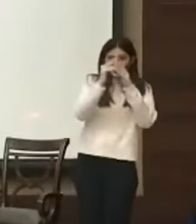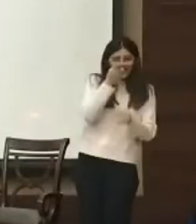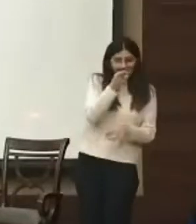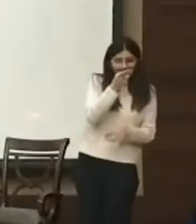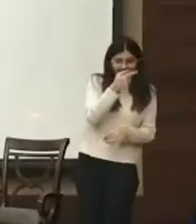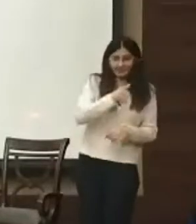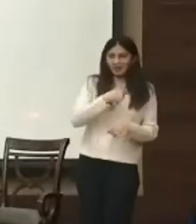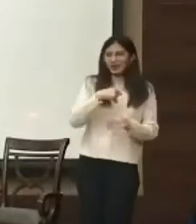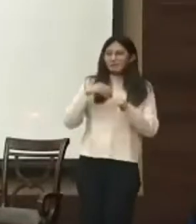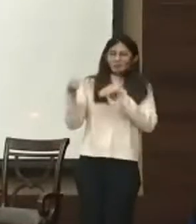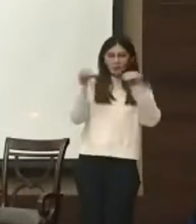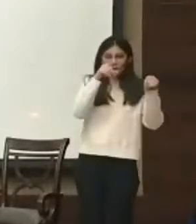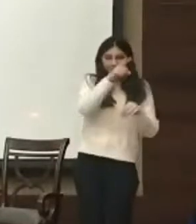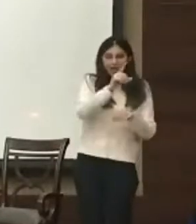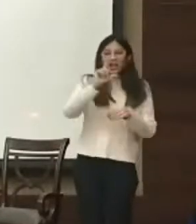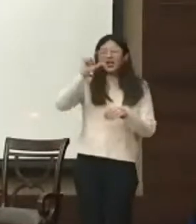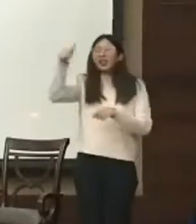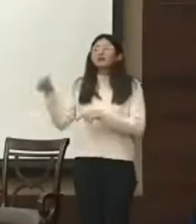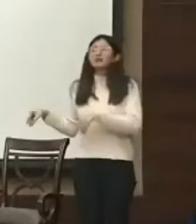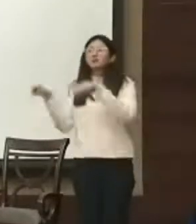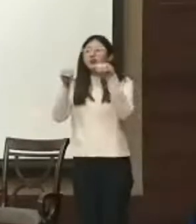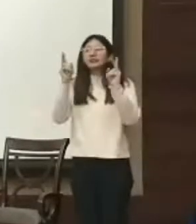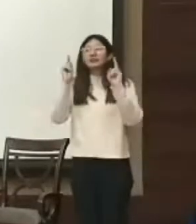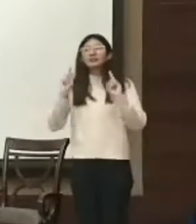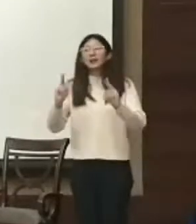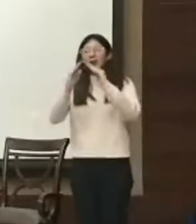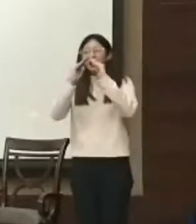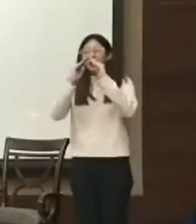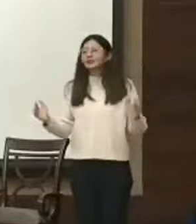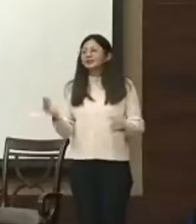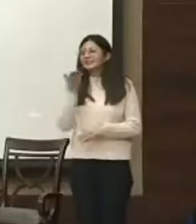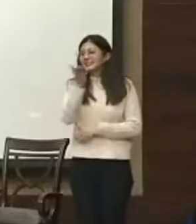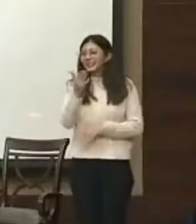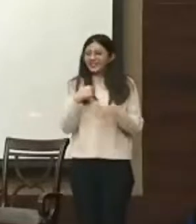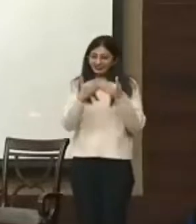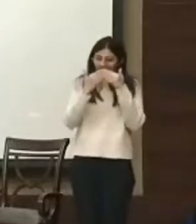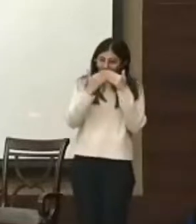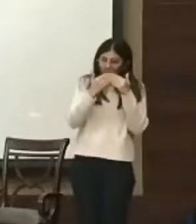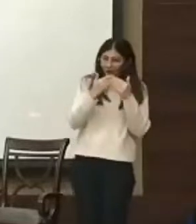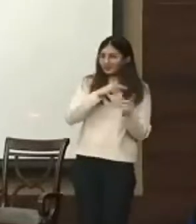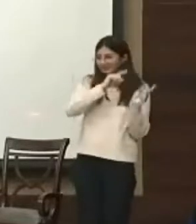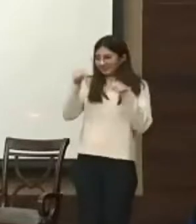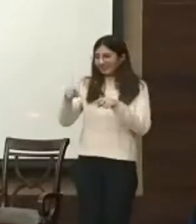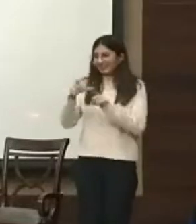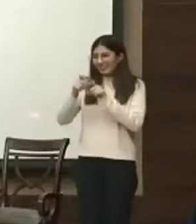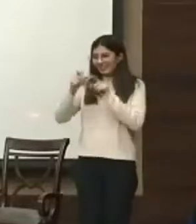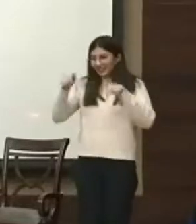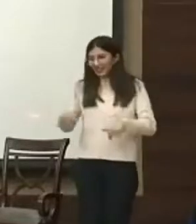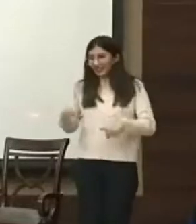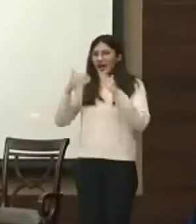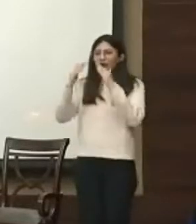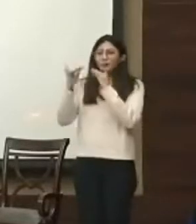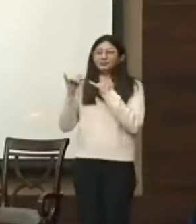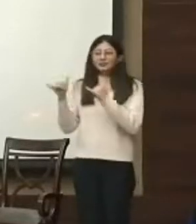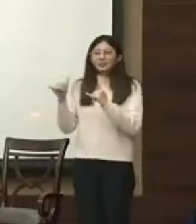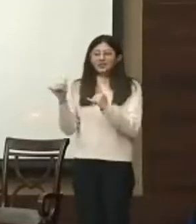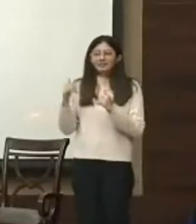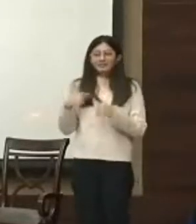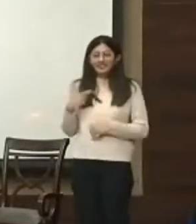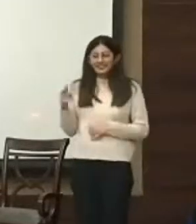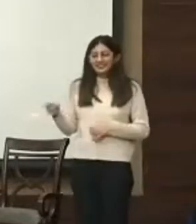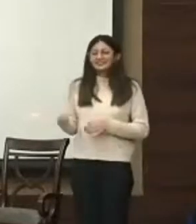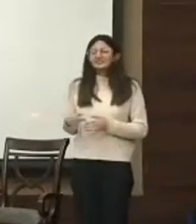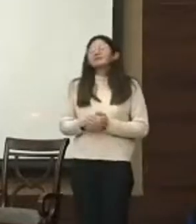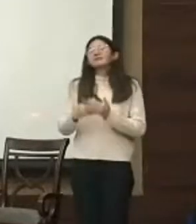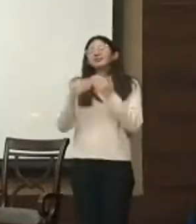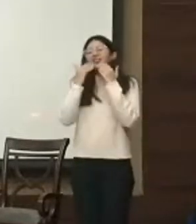to move to Rhodes for his education, and that's when I moved to Delhi and stayed there. And things. So, how are you? Thank you so much for